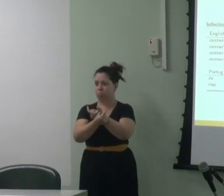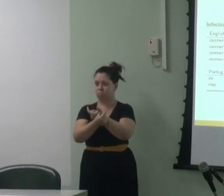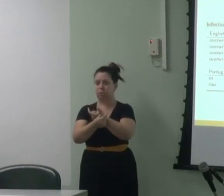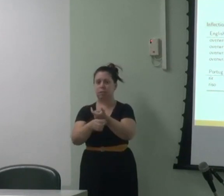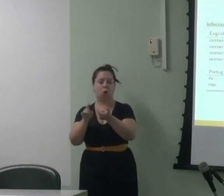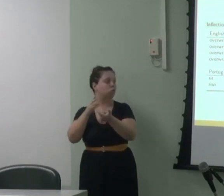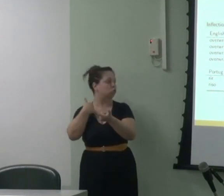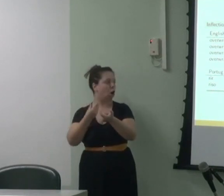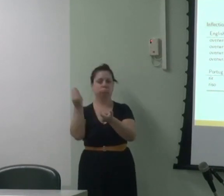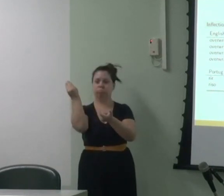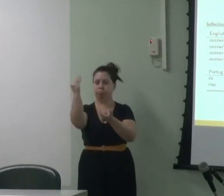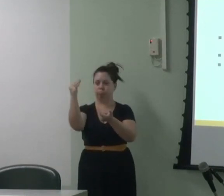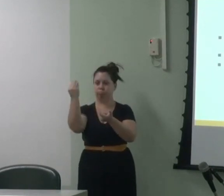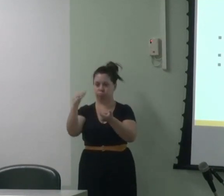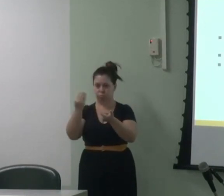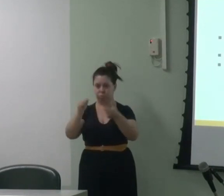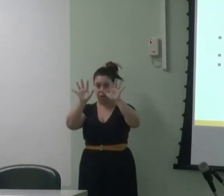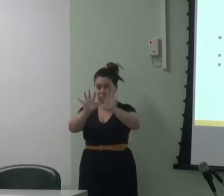listed.